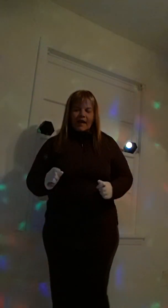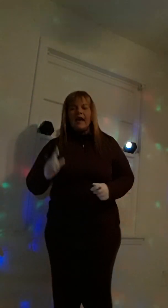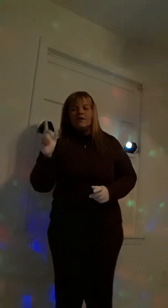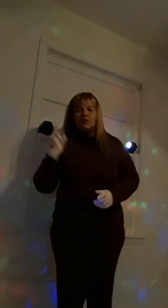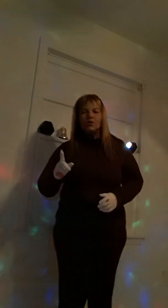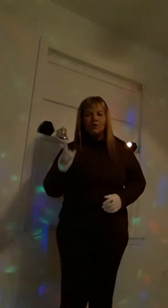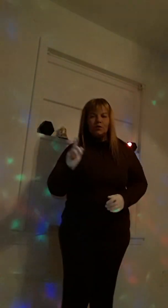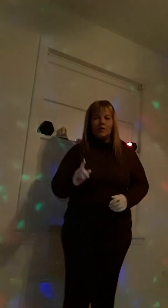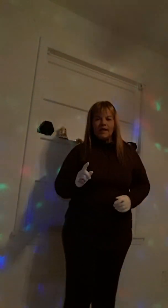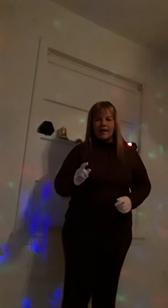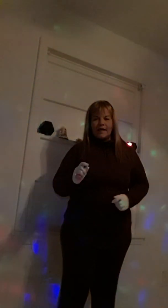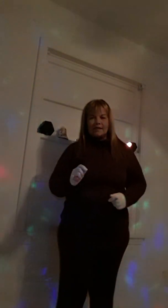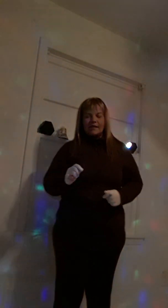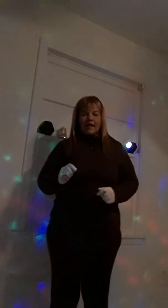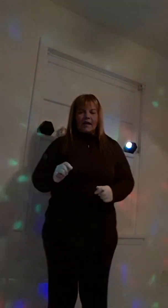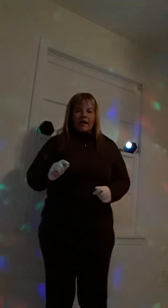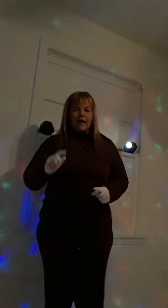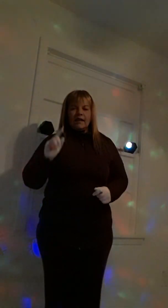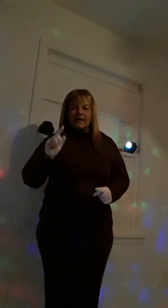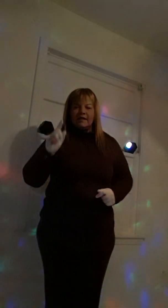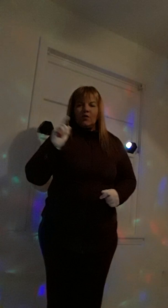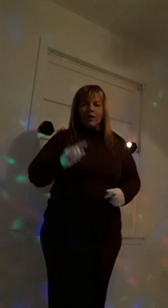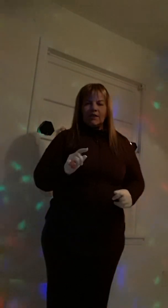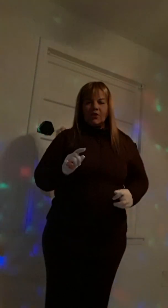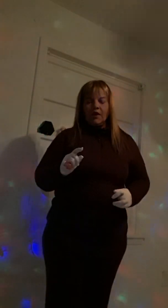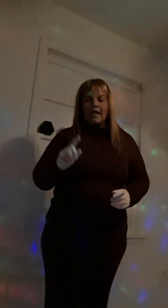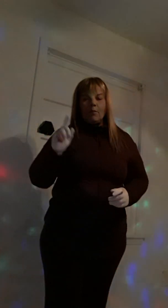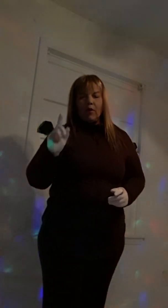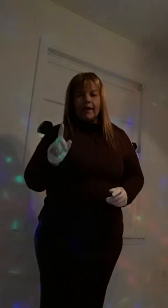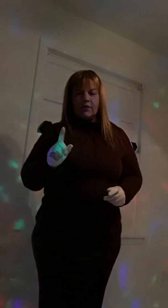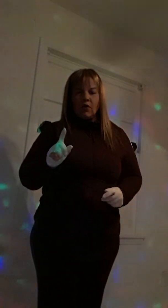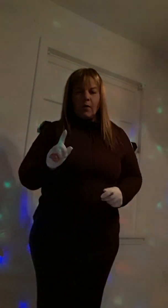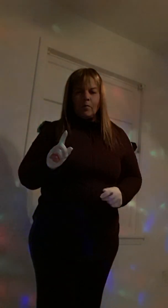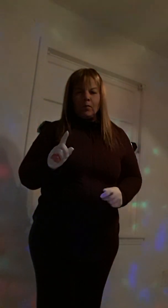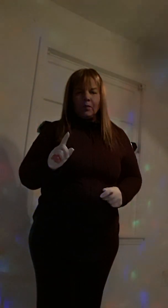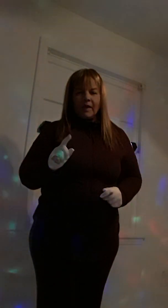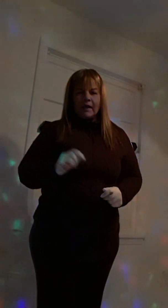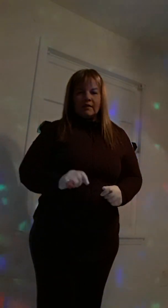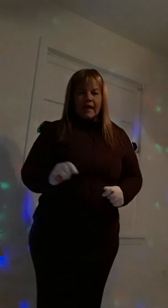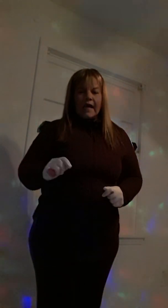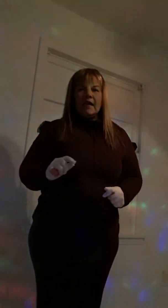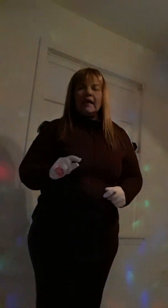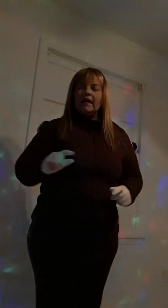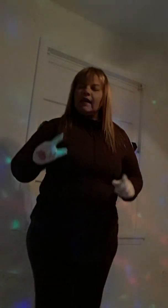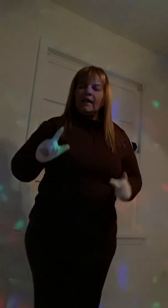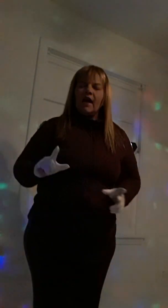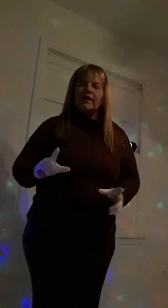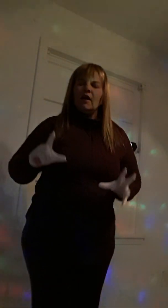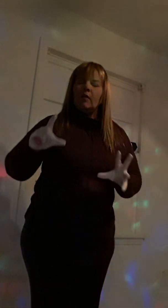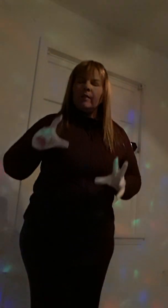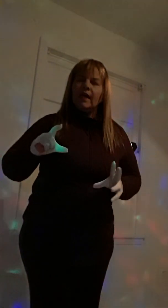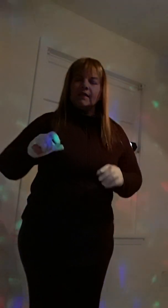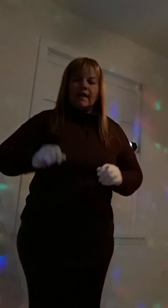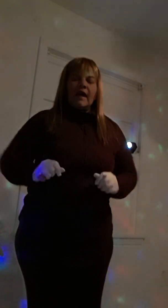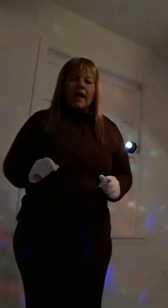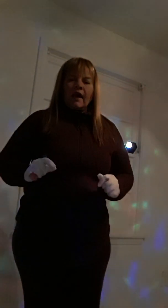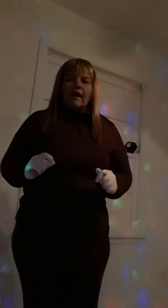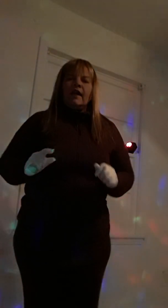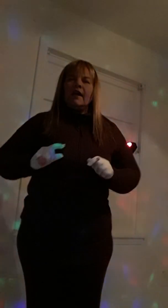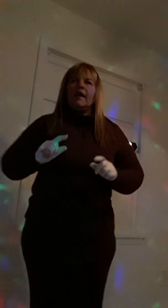en sus vidas, and that's the reason, y que por eso they cannot commit, y que